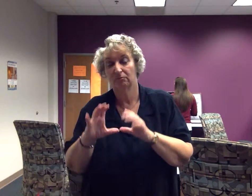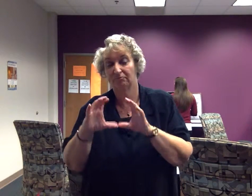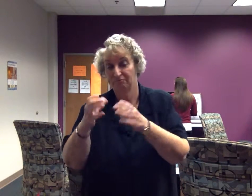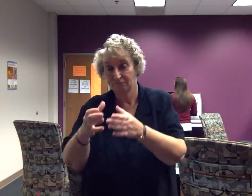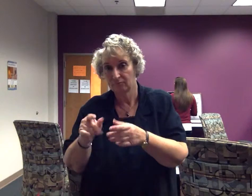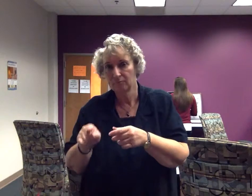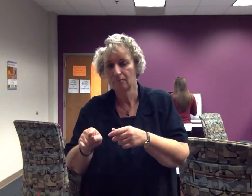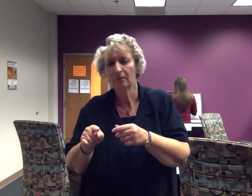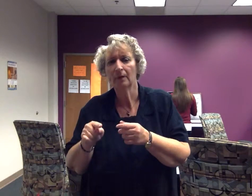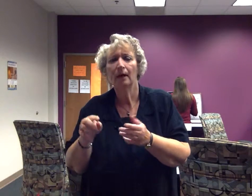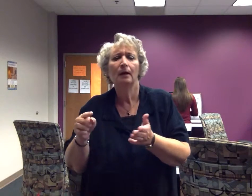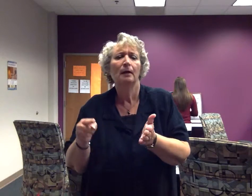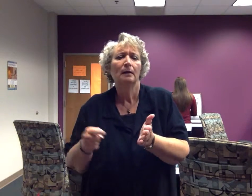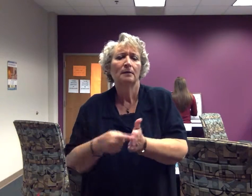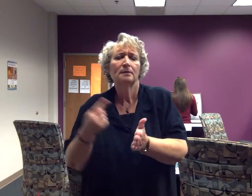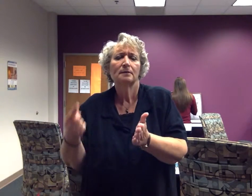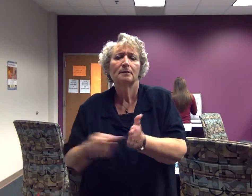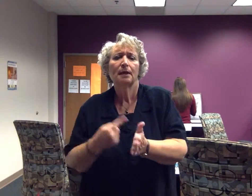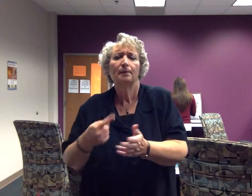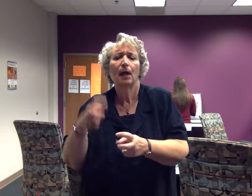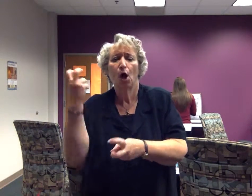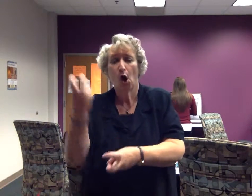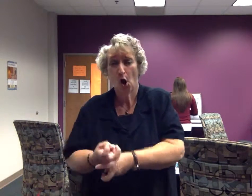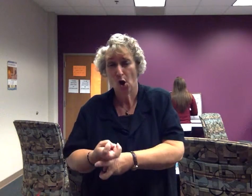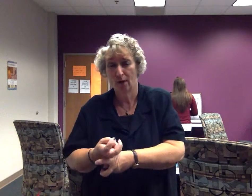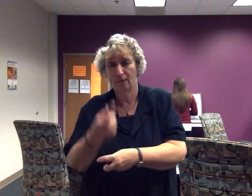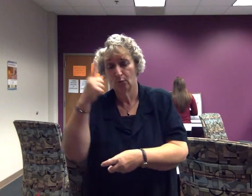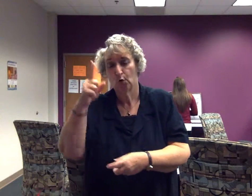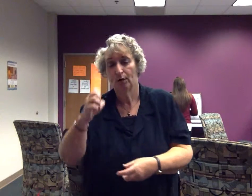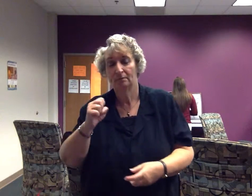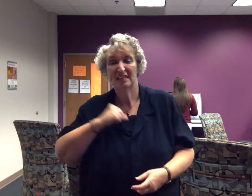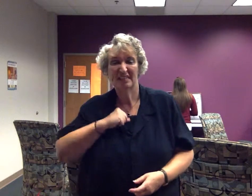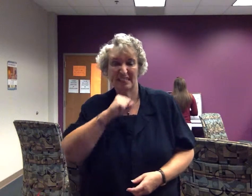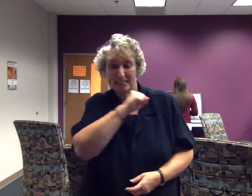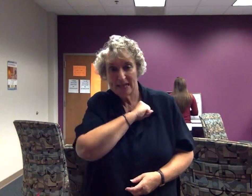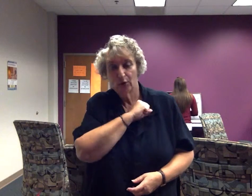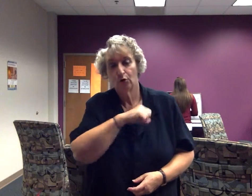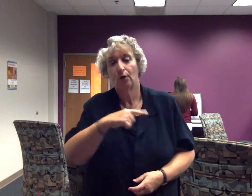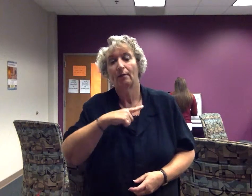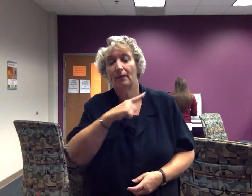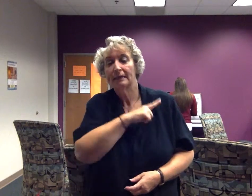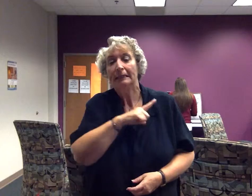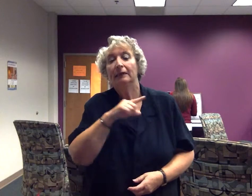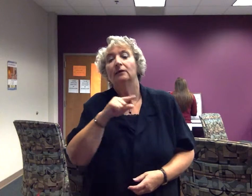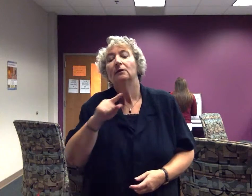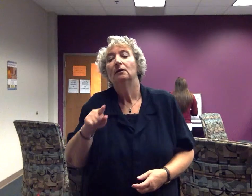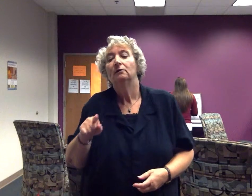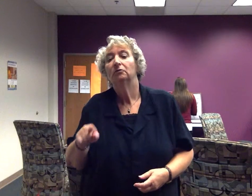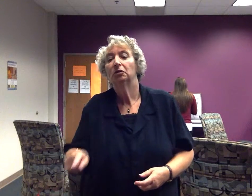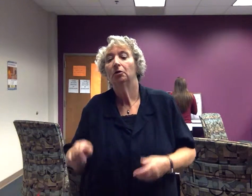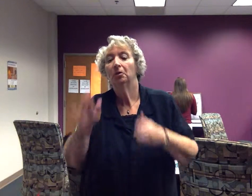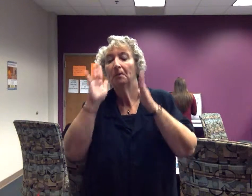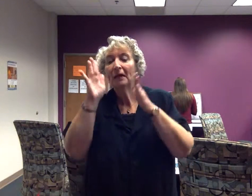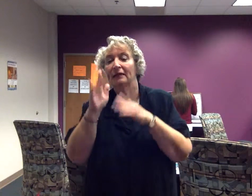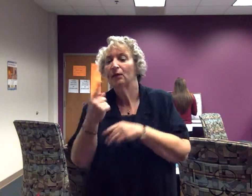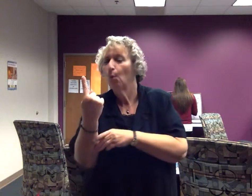senator or a representative to listen to just me or to just you. And they have a lot of people they represent. But if we can get an interest group involved, in this case